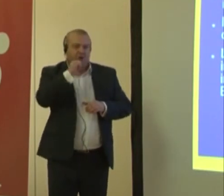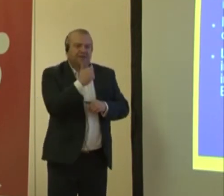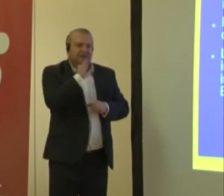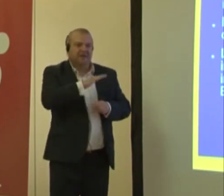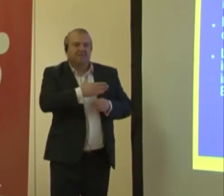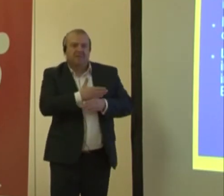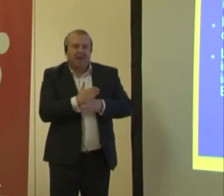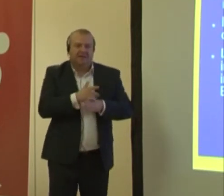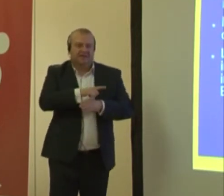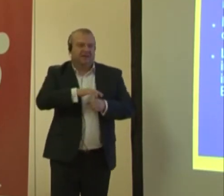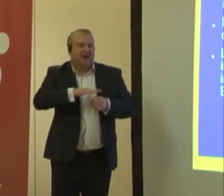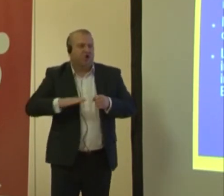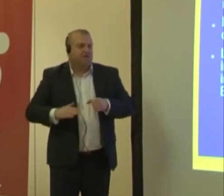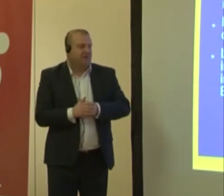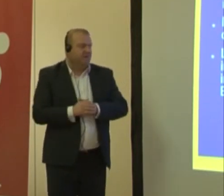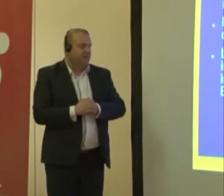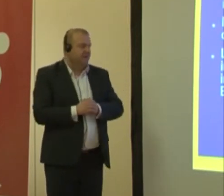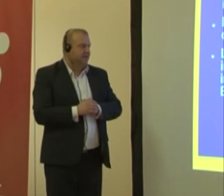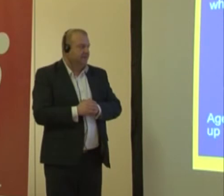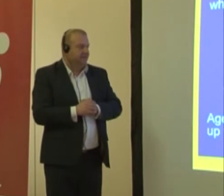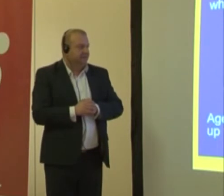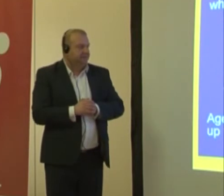double costs.